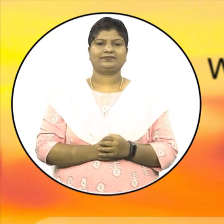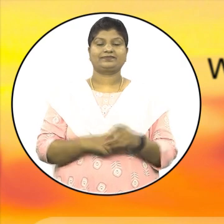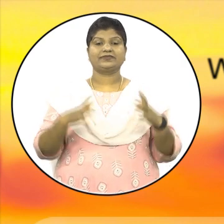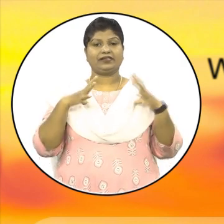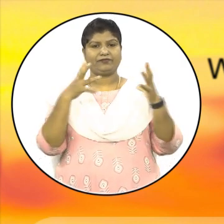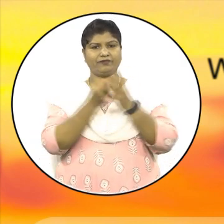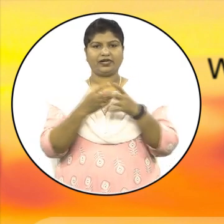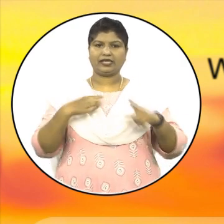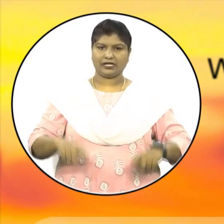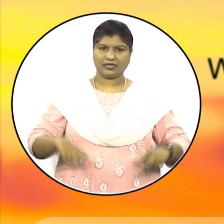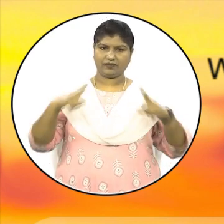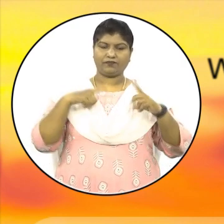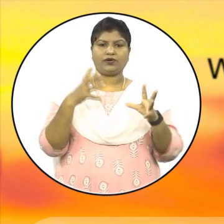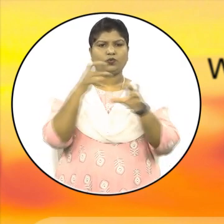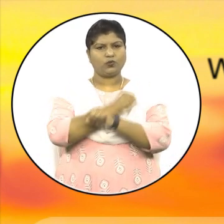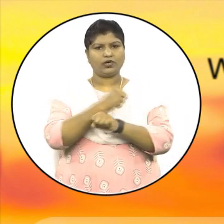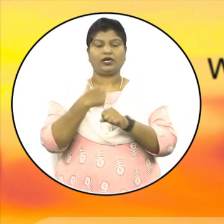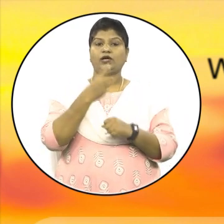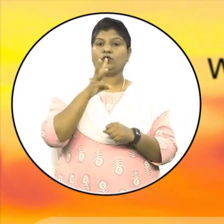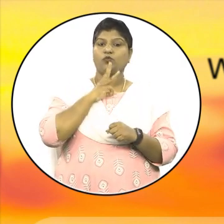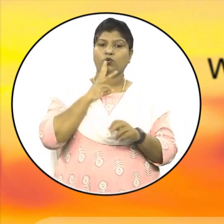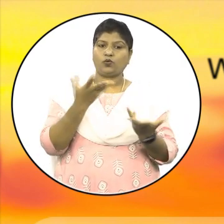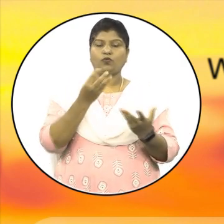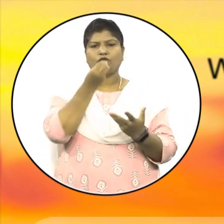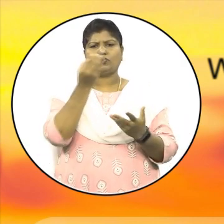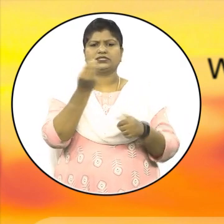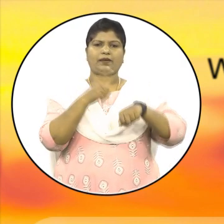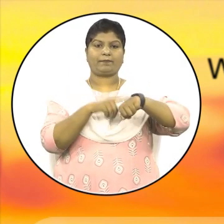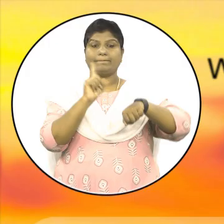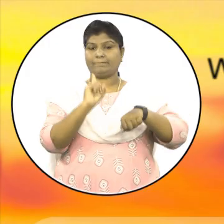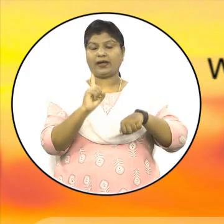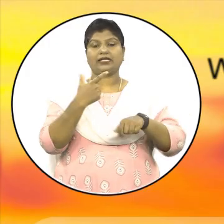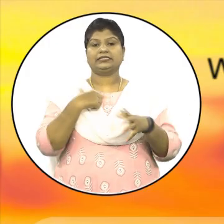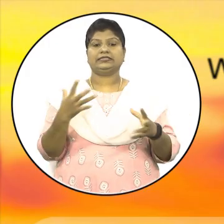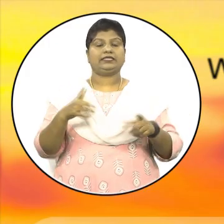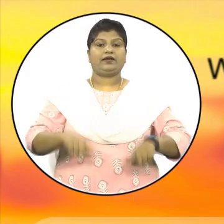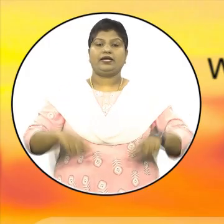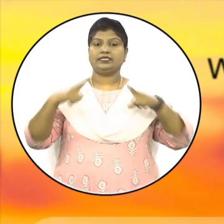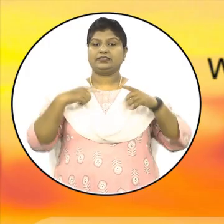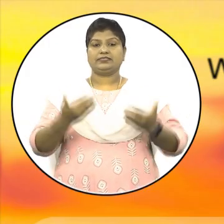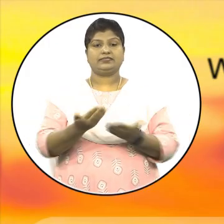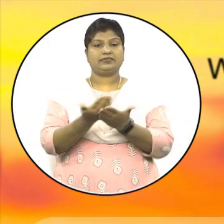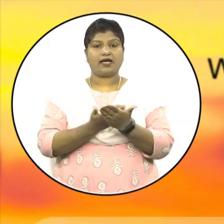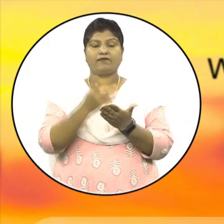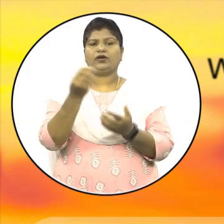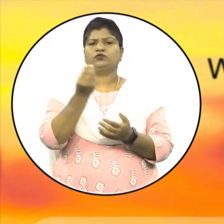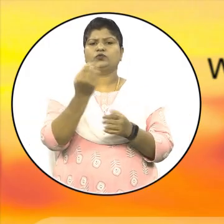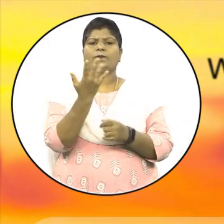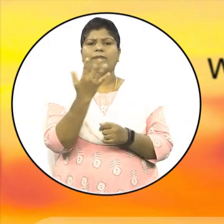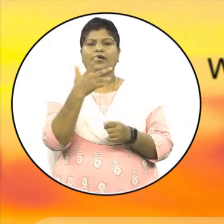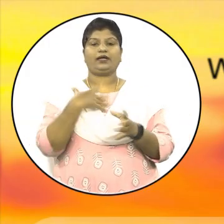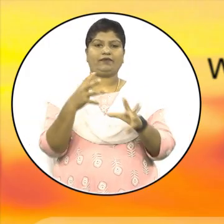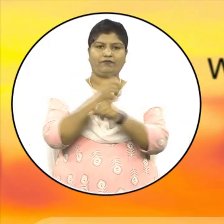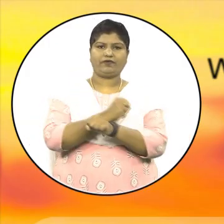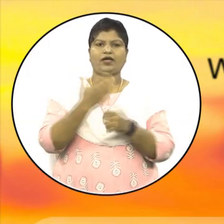We can live without water and food for some time, but we cannot survive even for few minutes